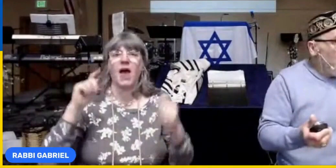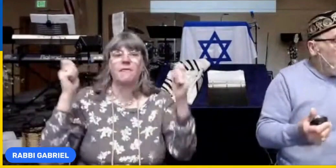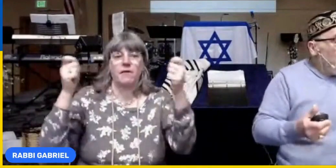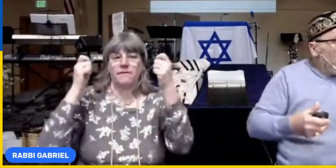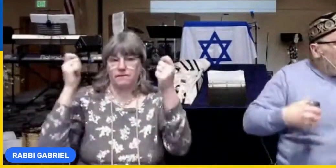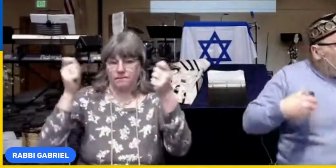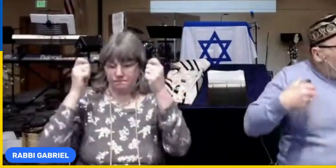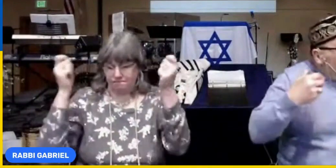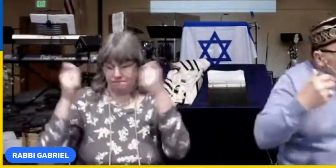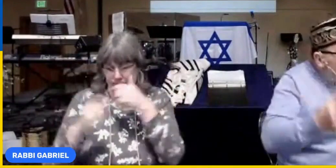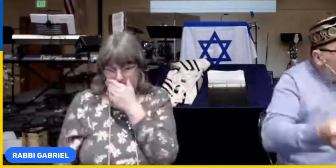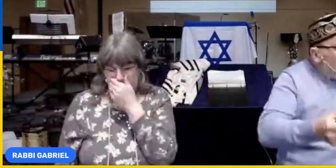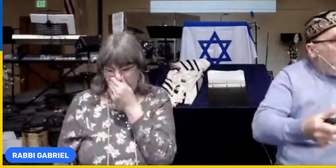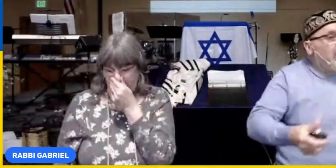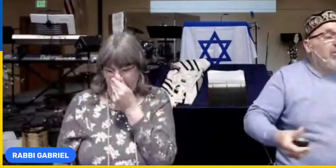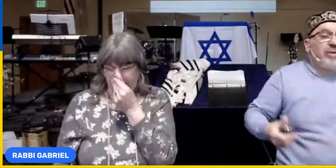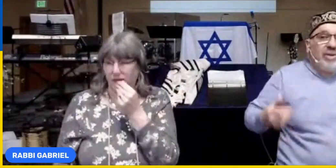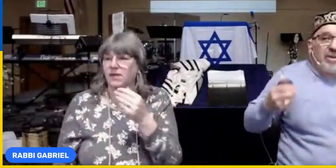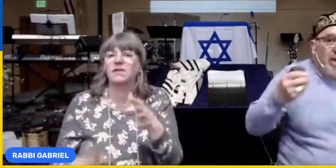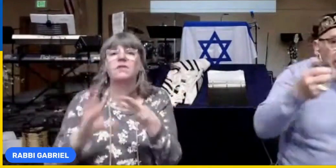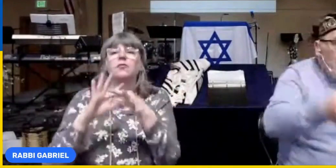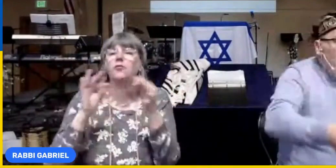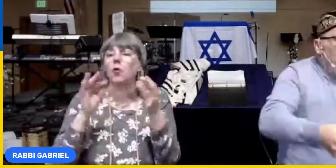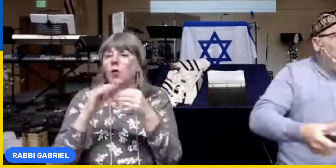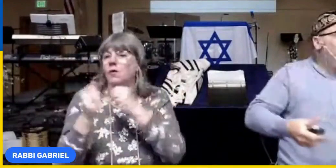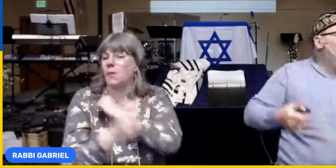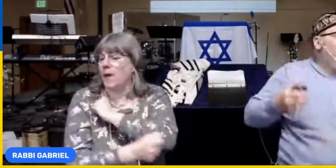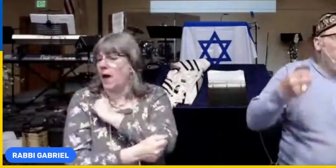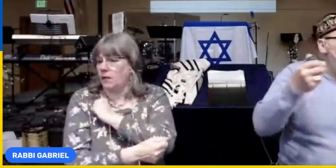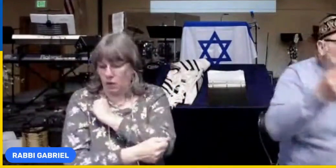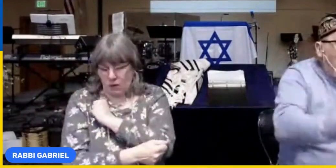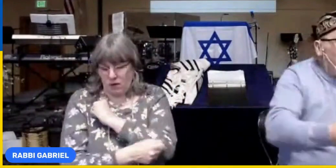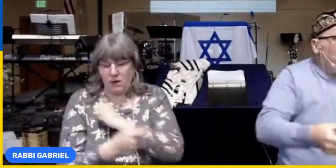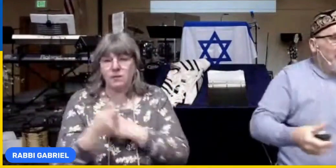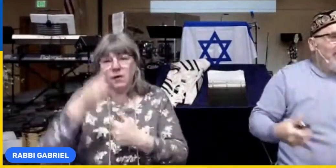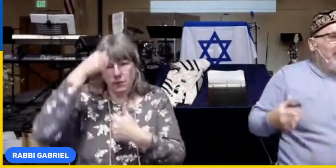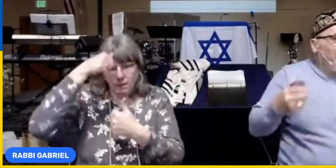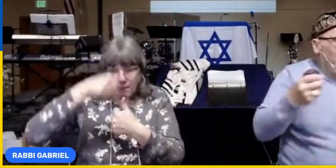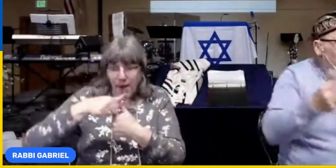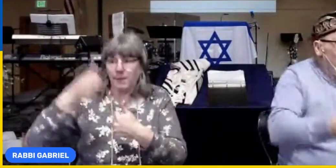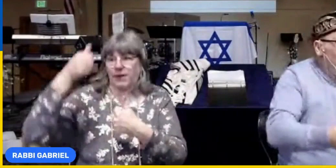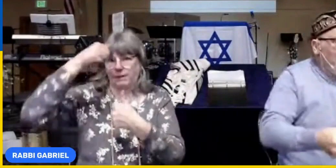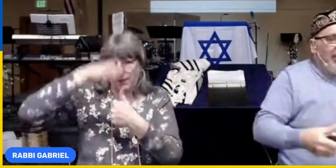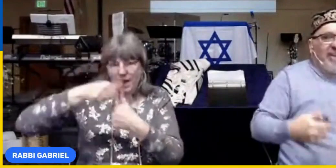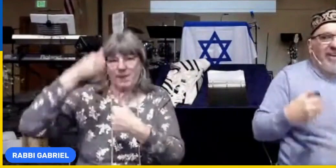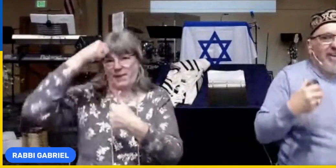festivals. The story of the Passover is reminded.